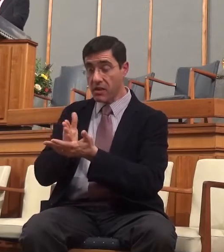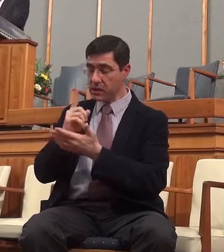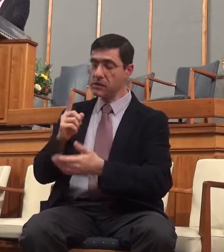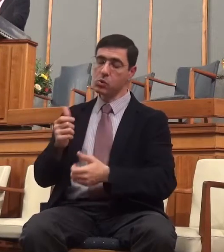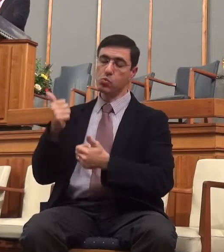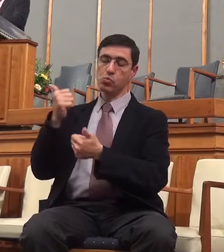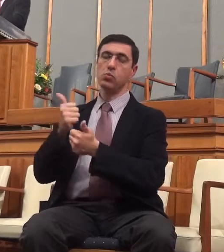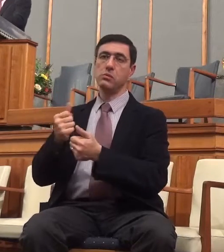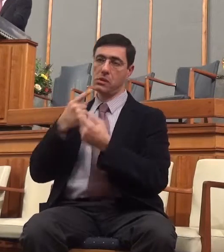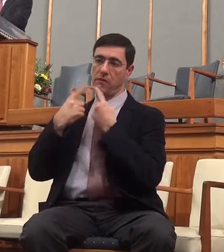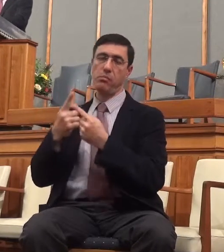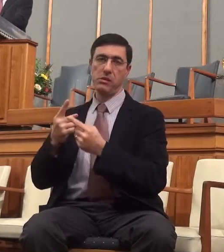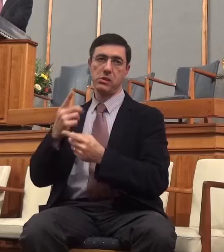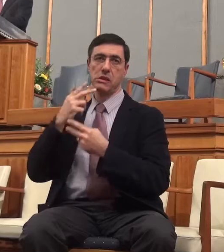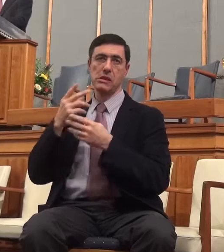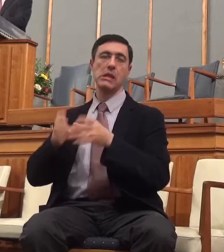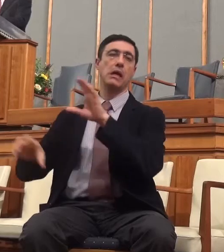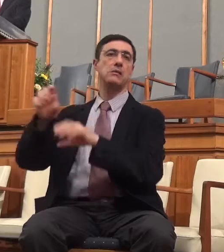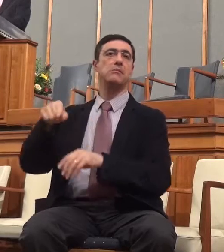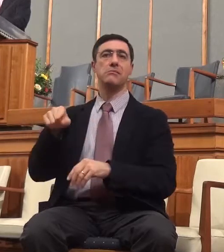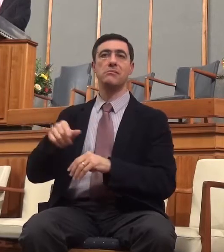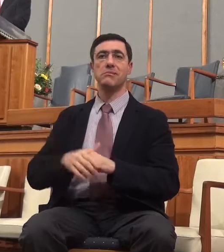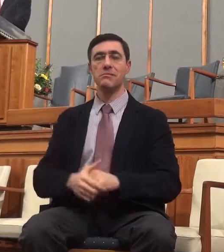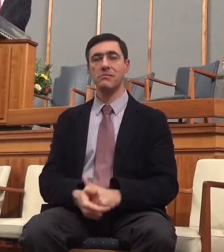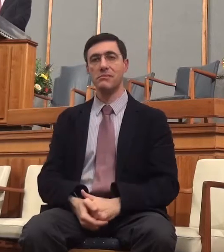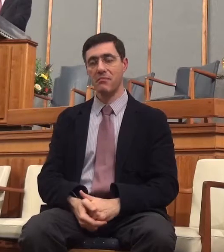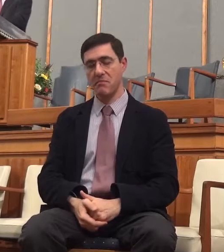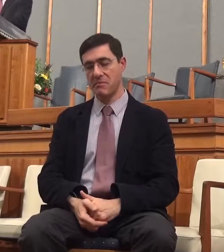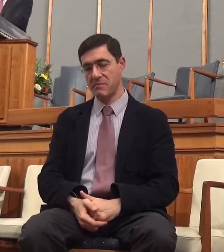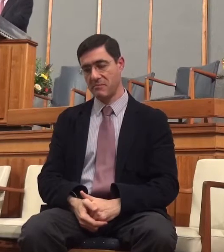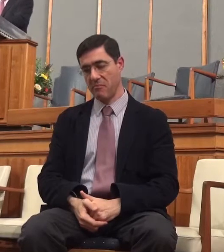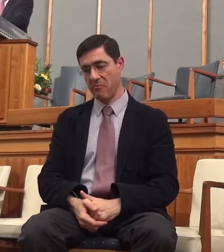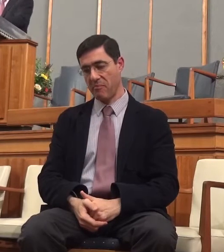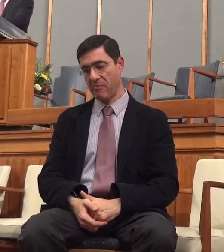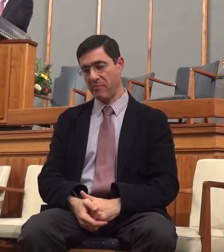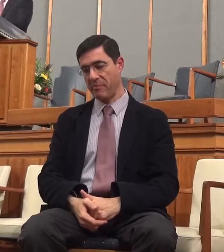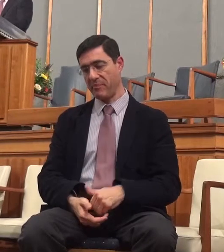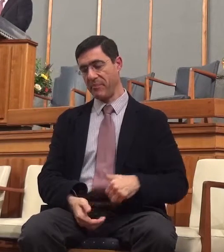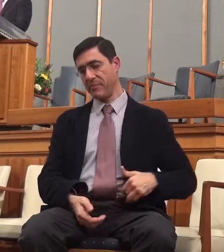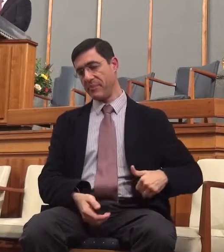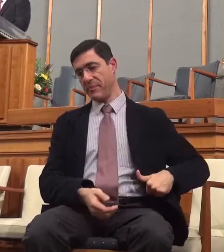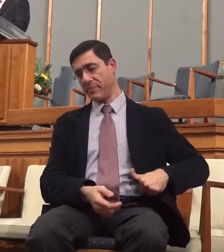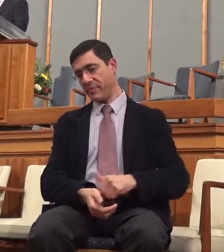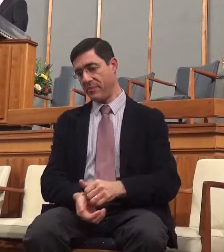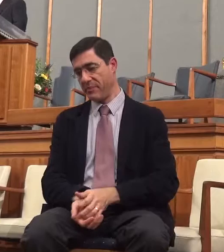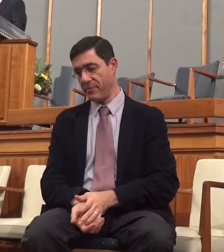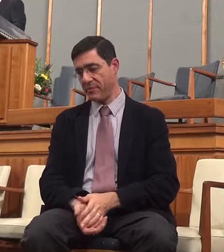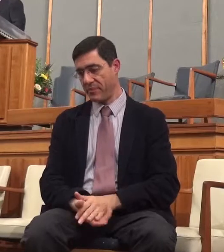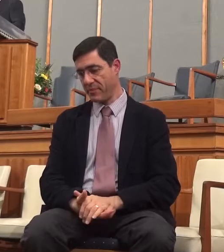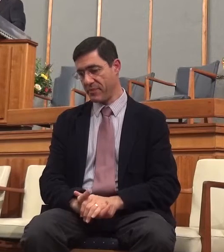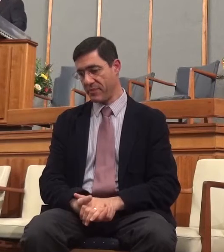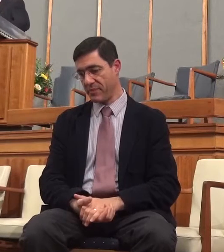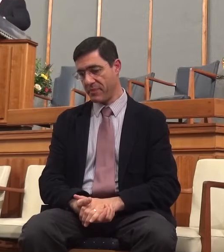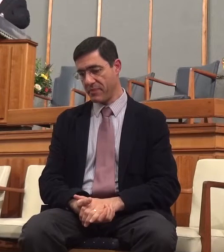this. You have something the matter with you, you go to the hospital. I don't know much about these things, but you go